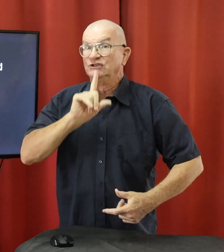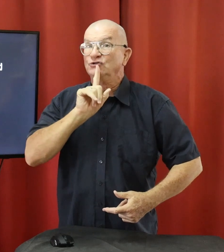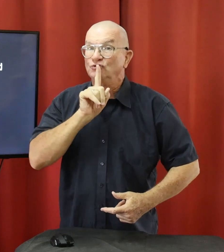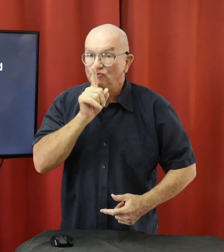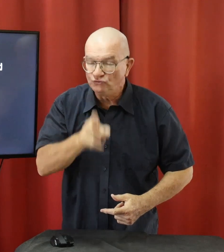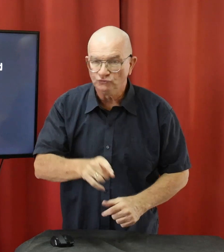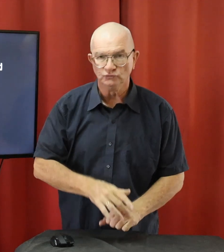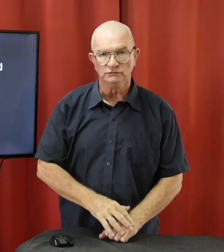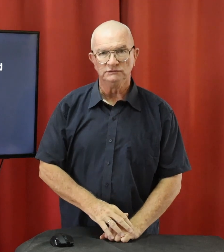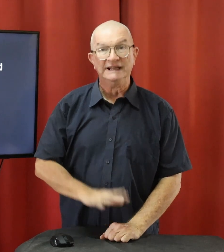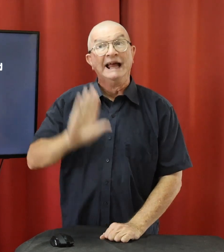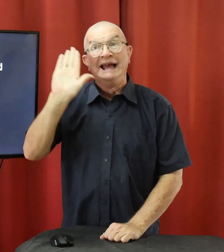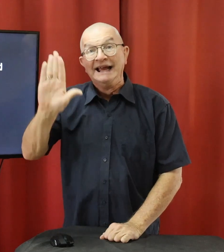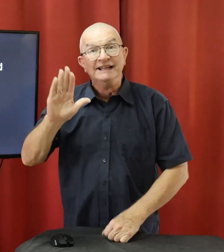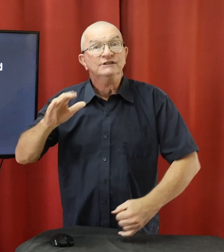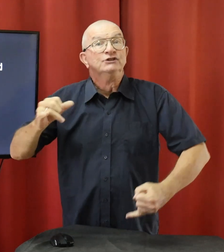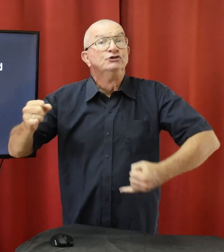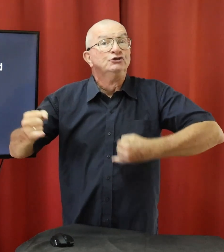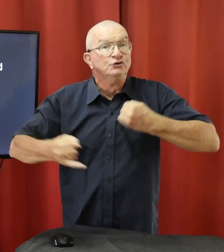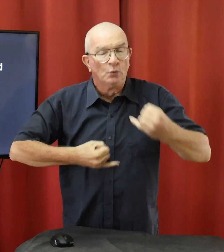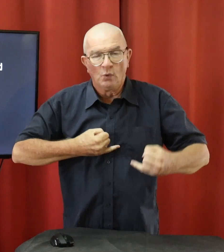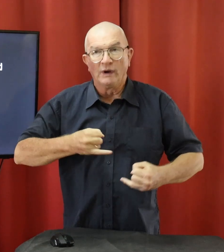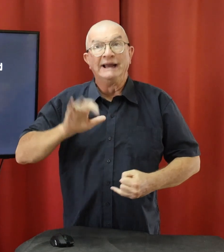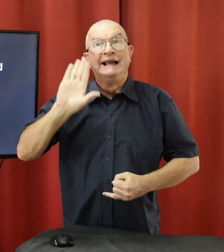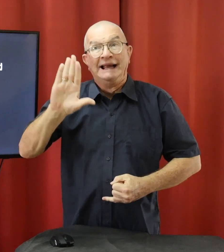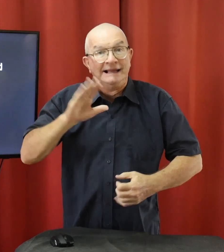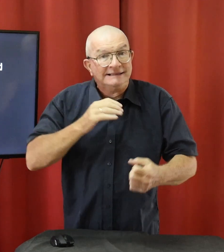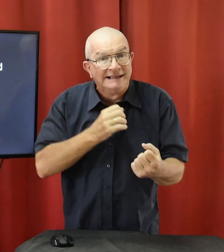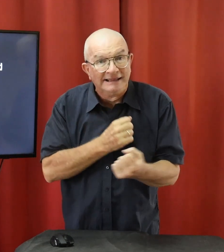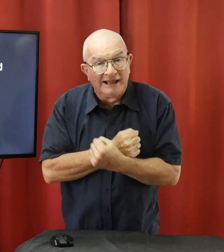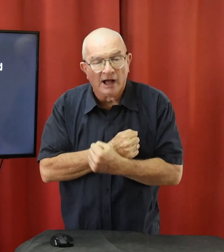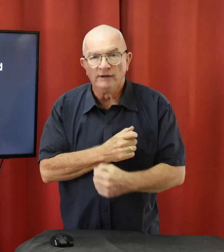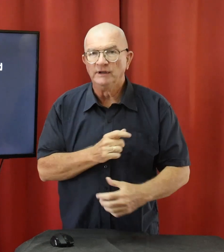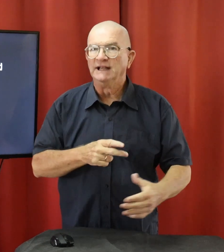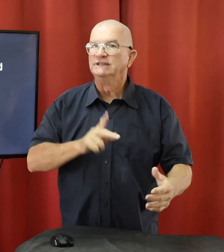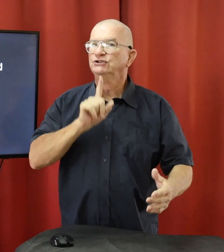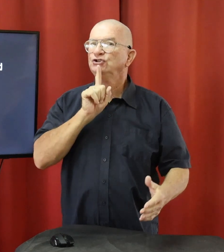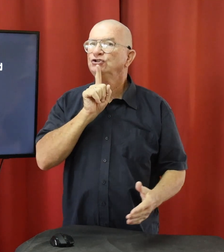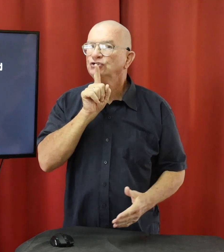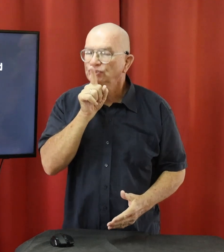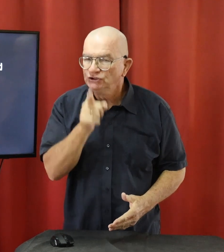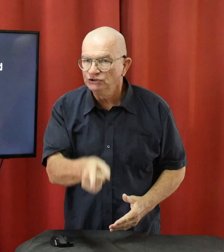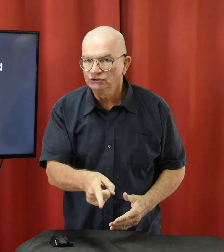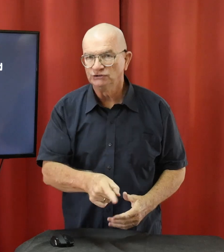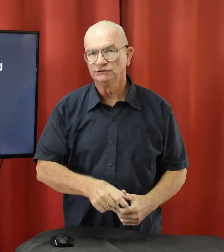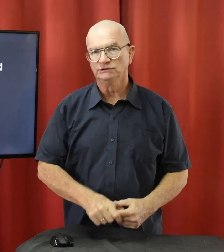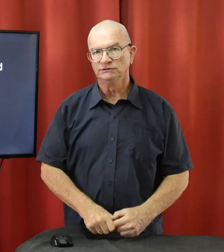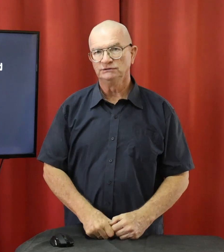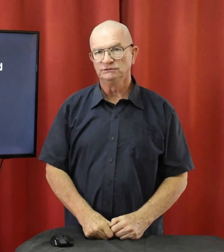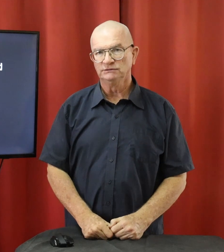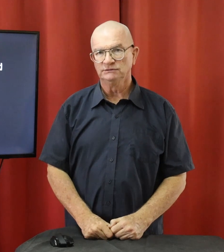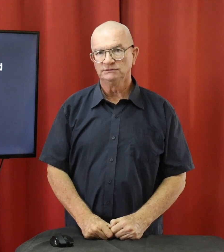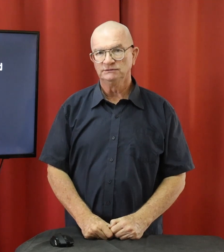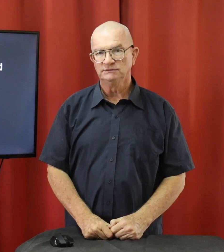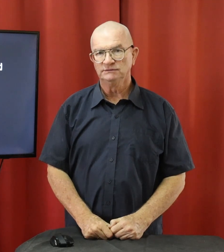His goodness is true. His joy, His love is true.